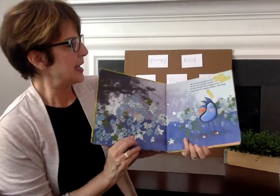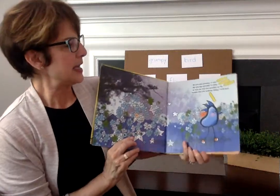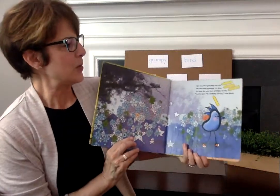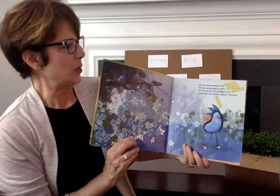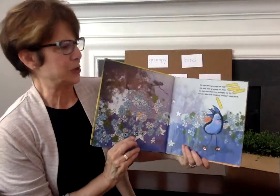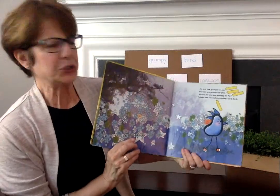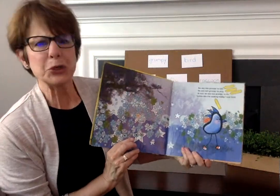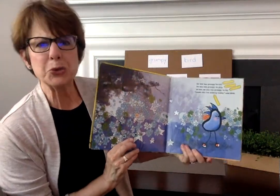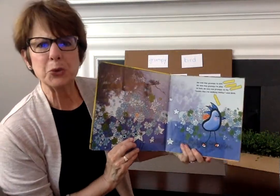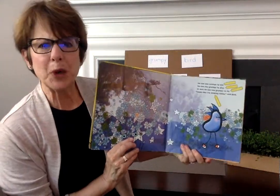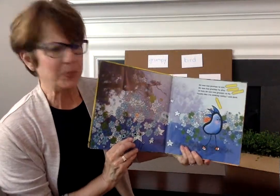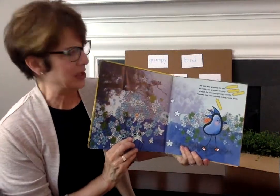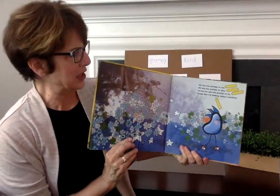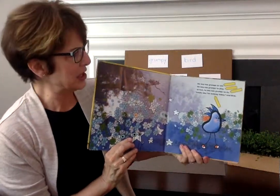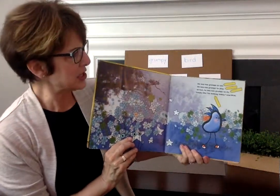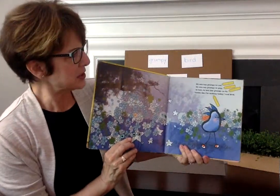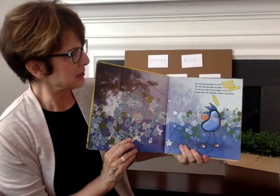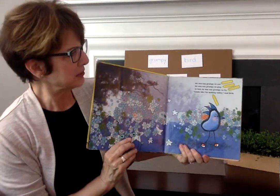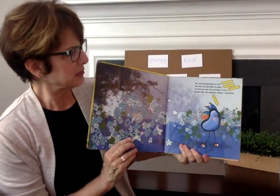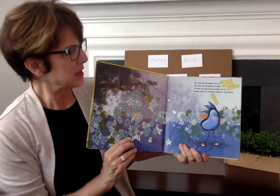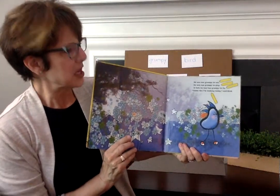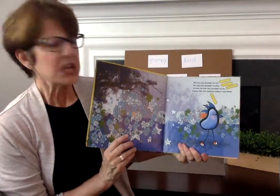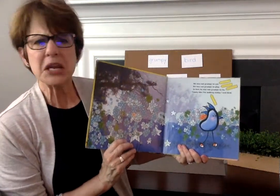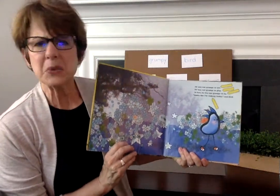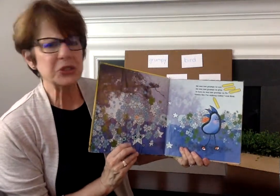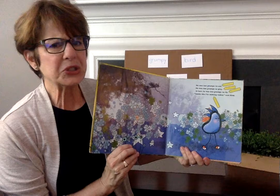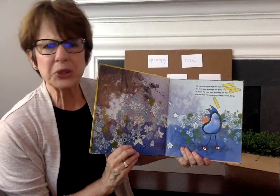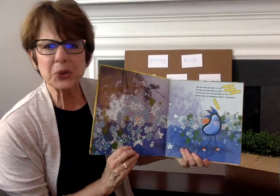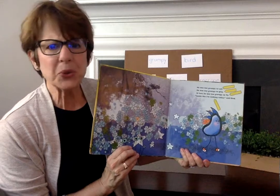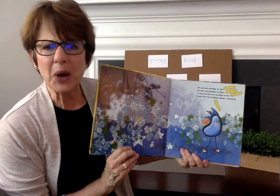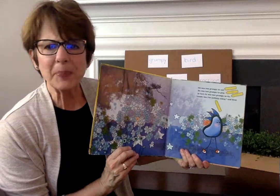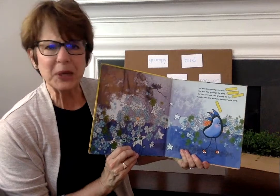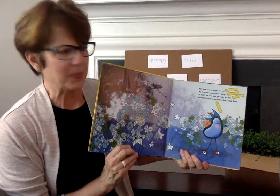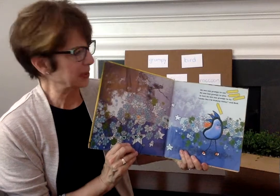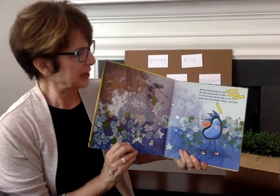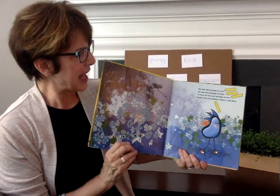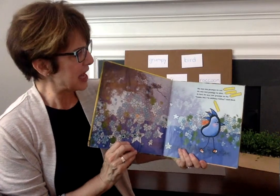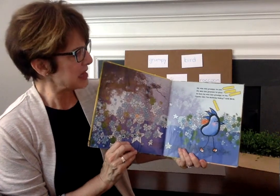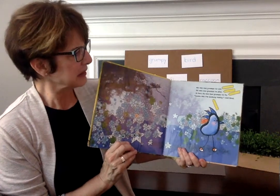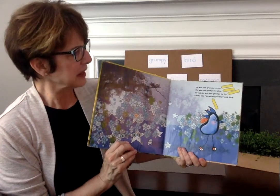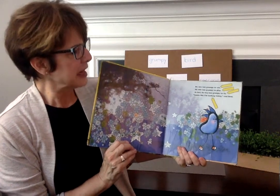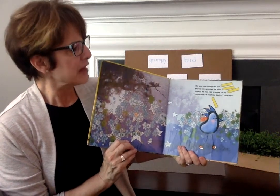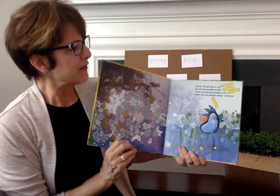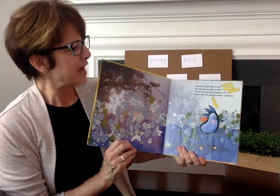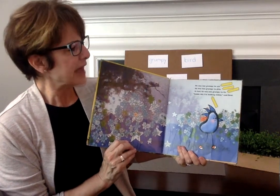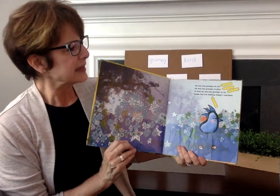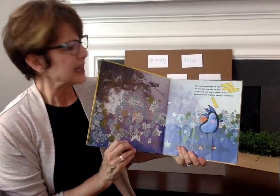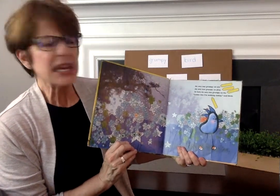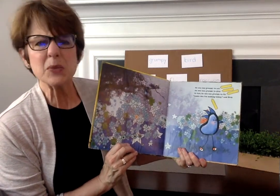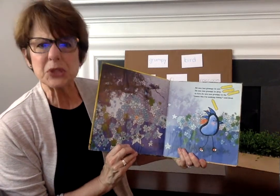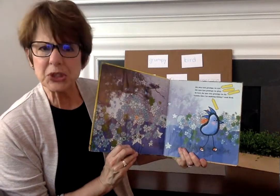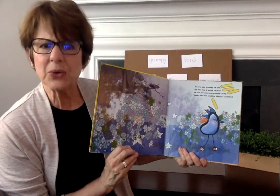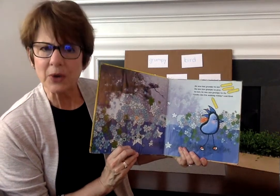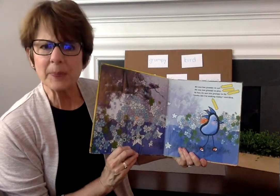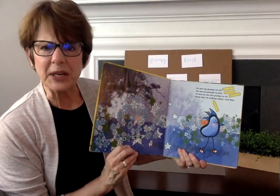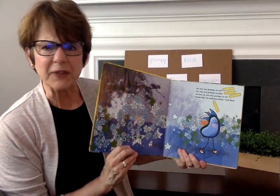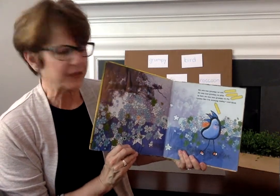He was too grumpy to eat. He was too grumpy to play. In fact, he was too grumpy to